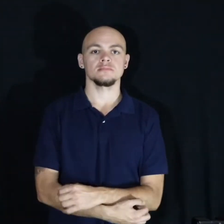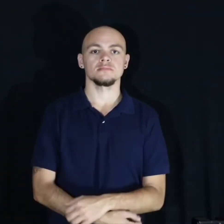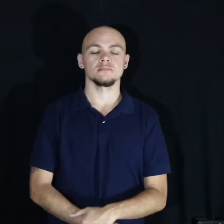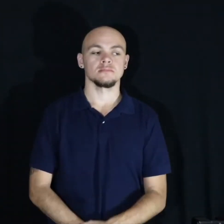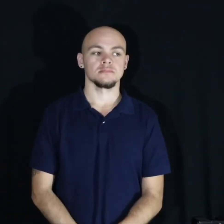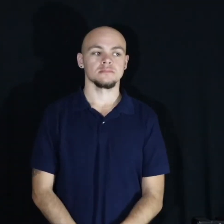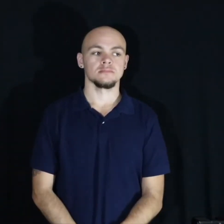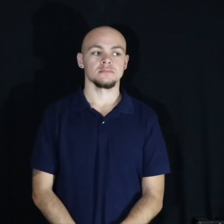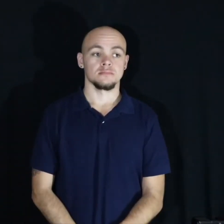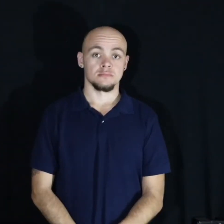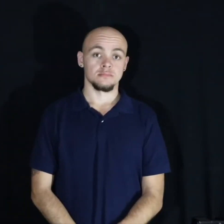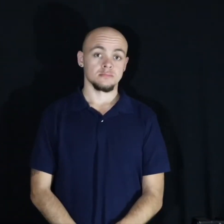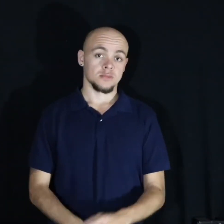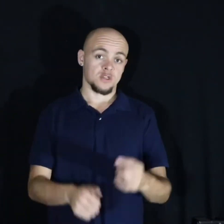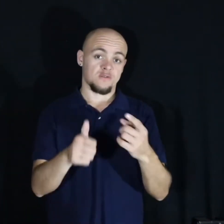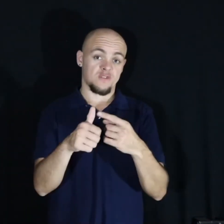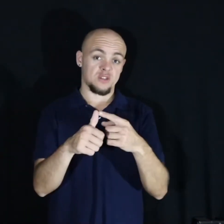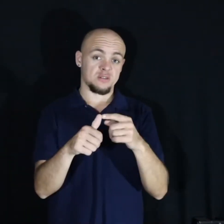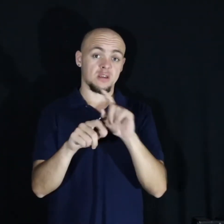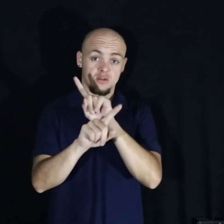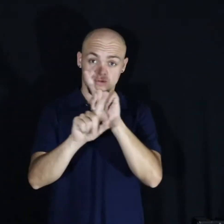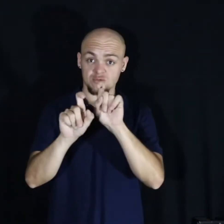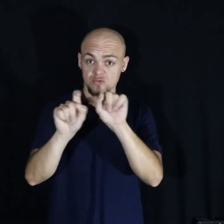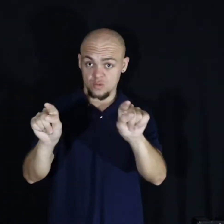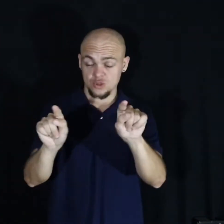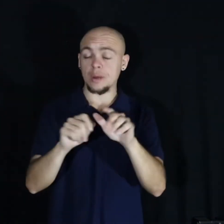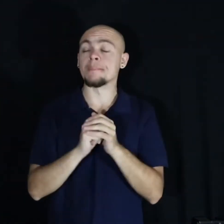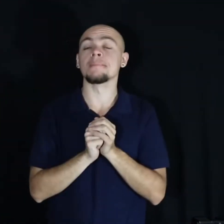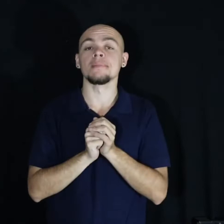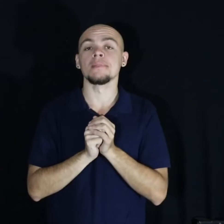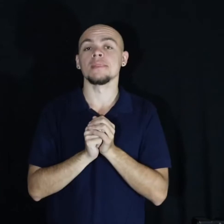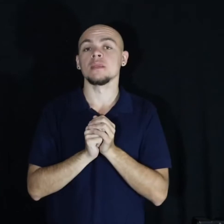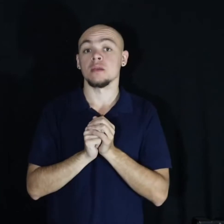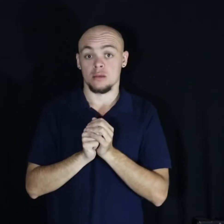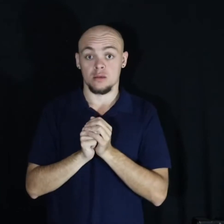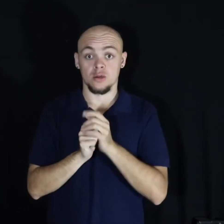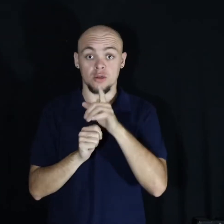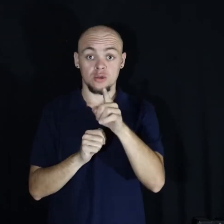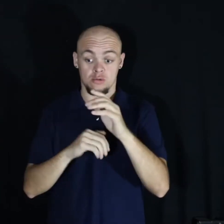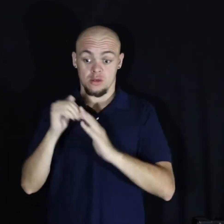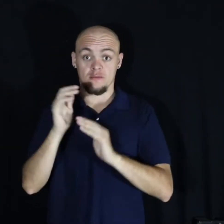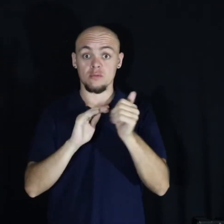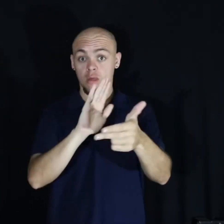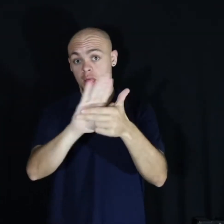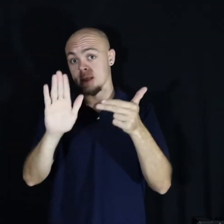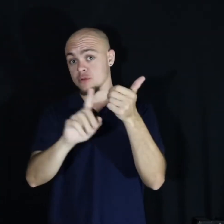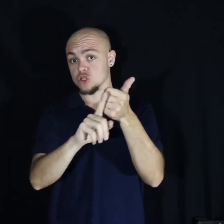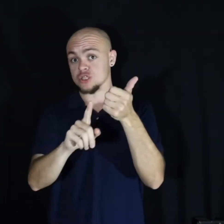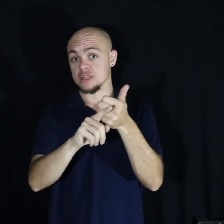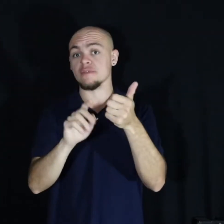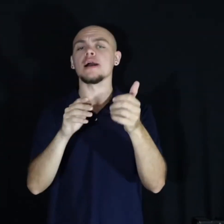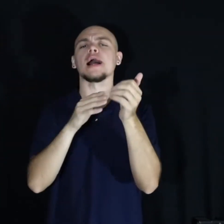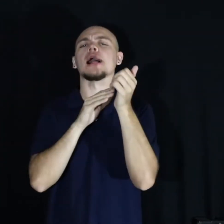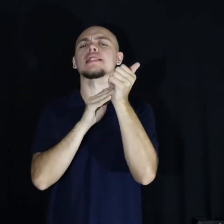I want to start by asking everyone in the audience here a question. How many of you are completely comfortable with calling yourselves a leader?